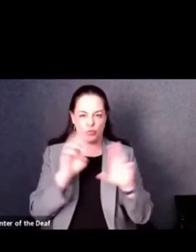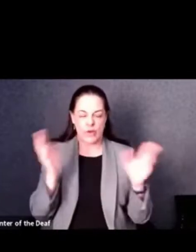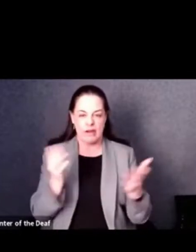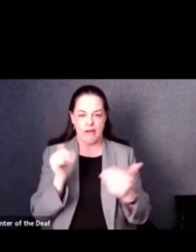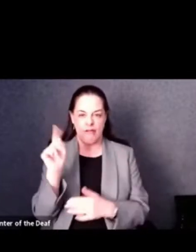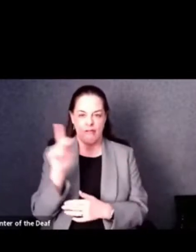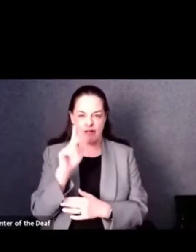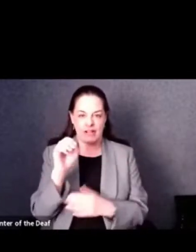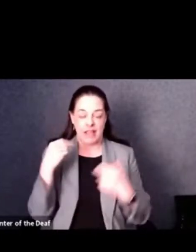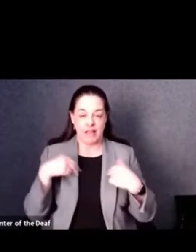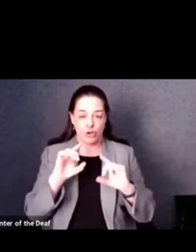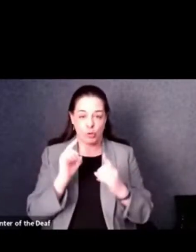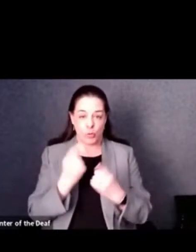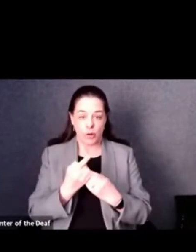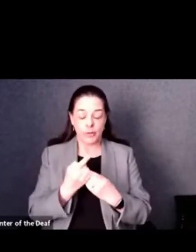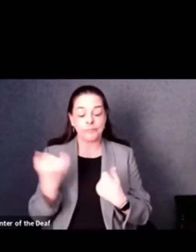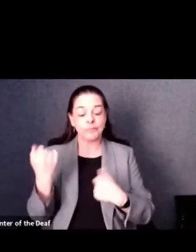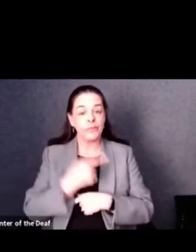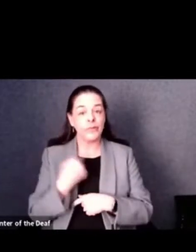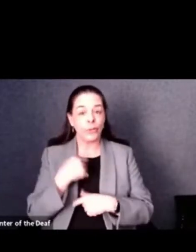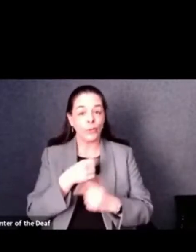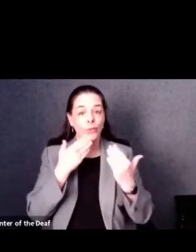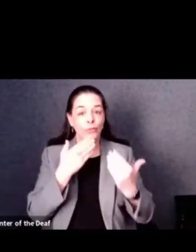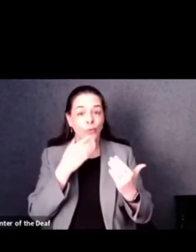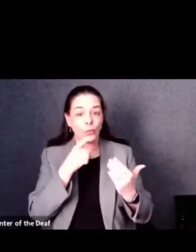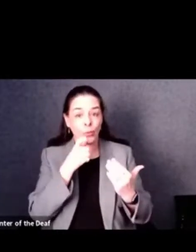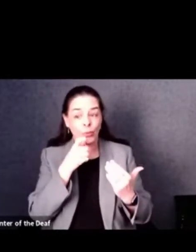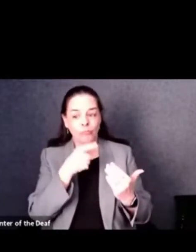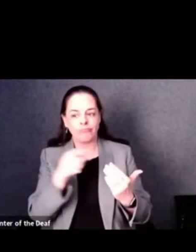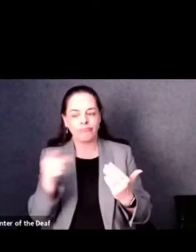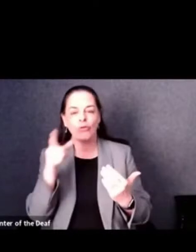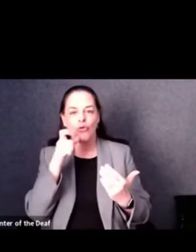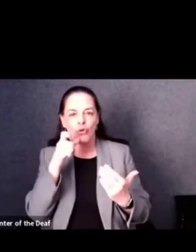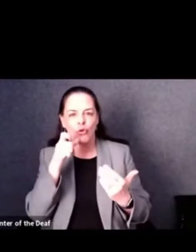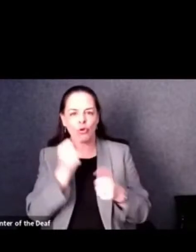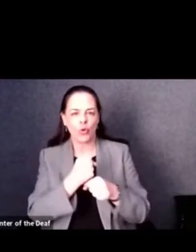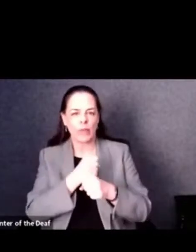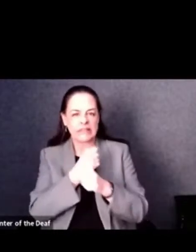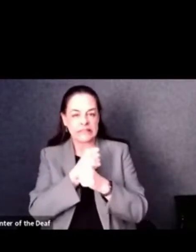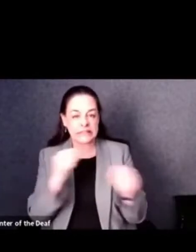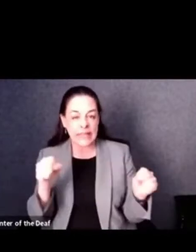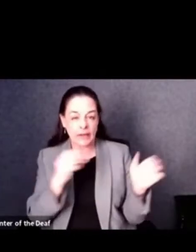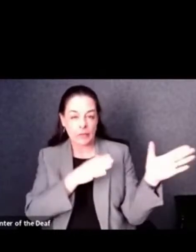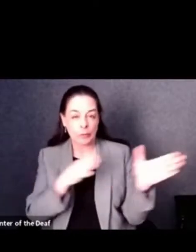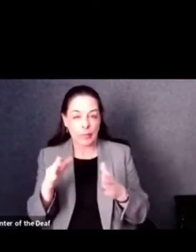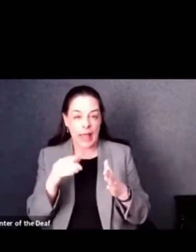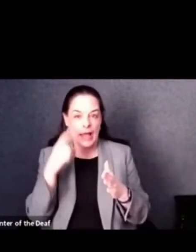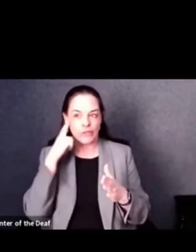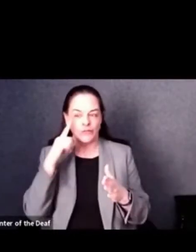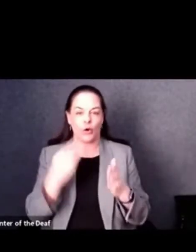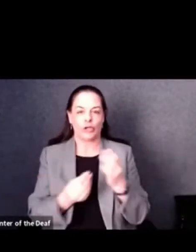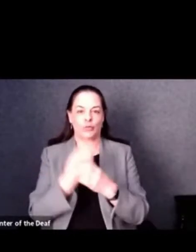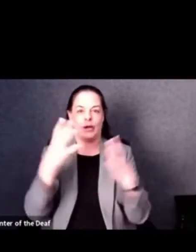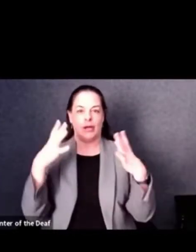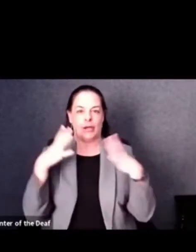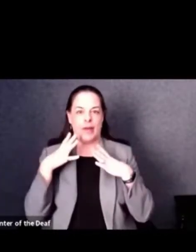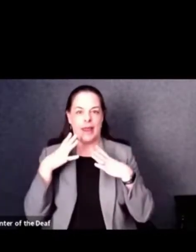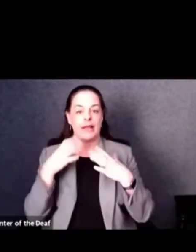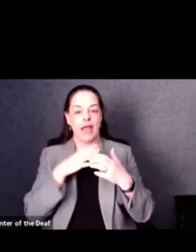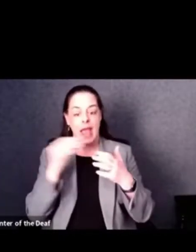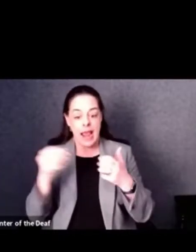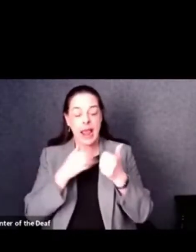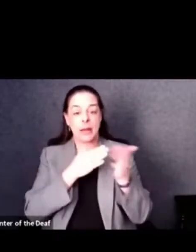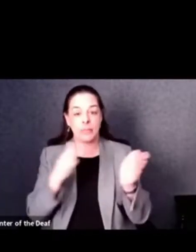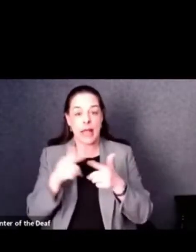Department. Our moment of gratitude today is dedicated to those making safe spring break plans to incorporate the 5 core